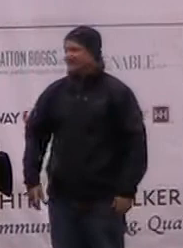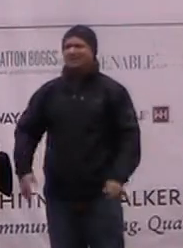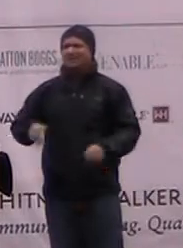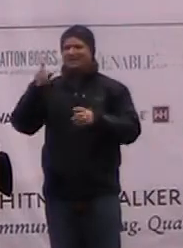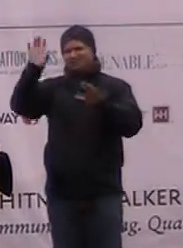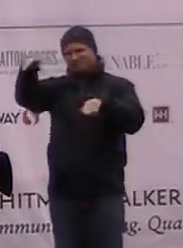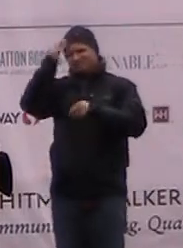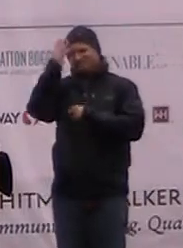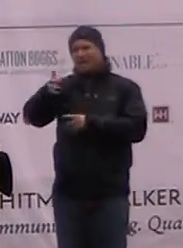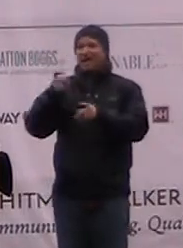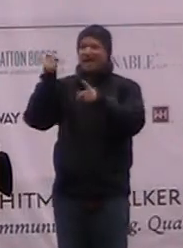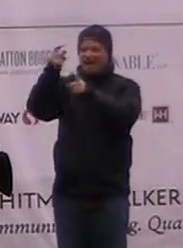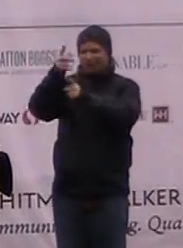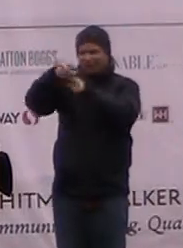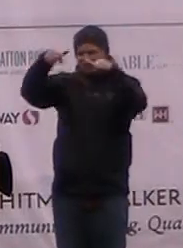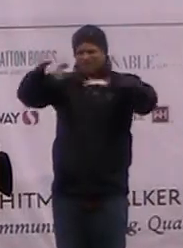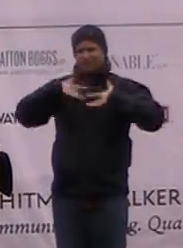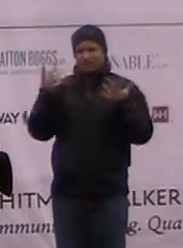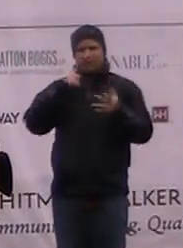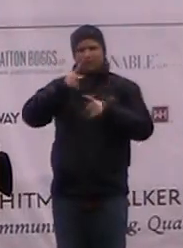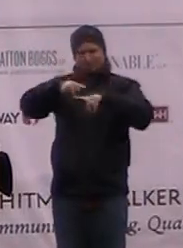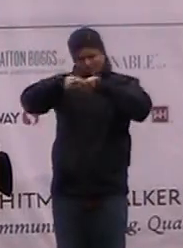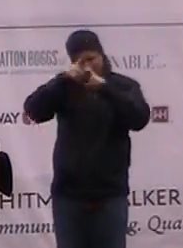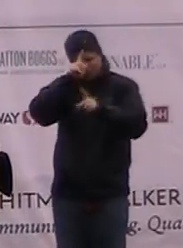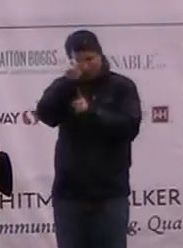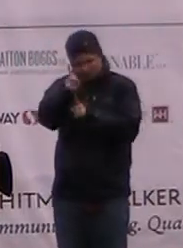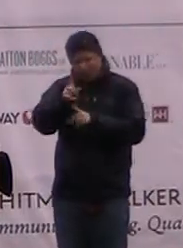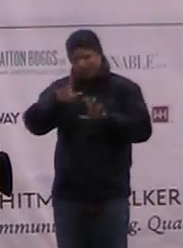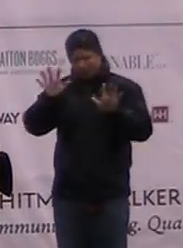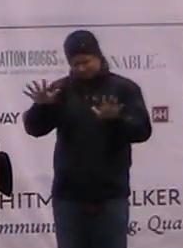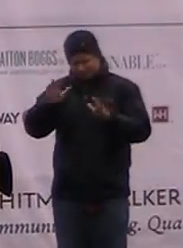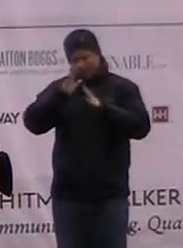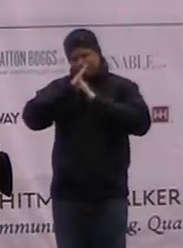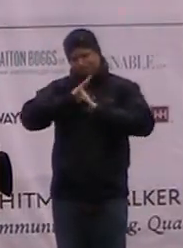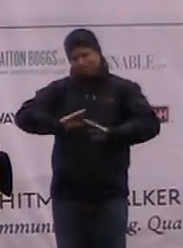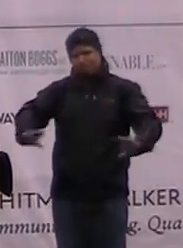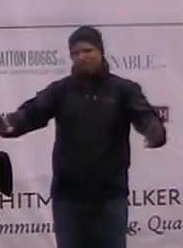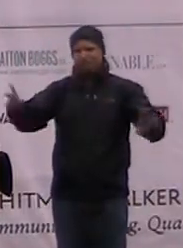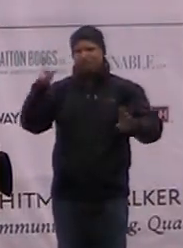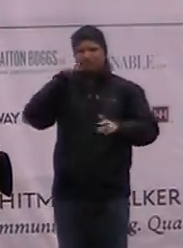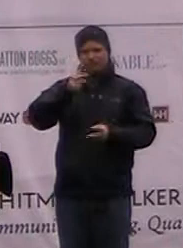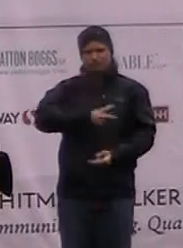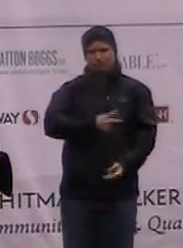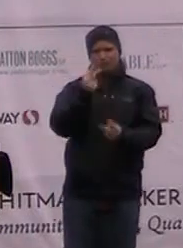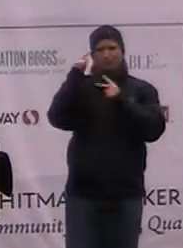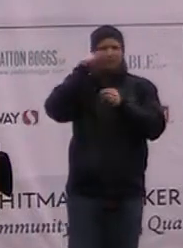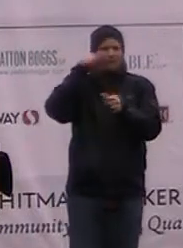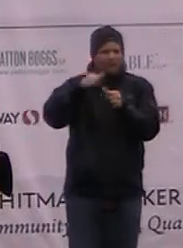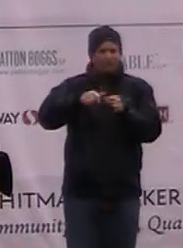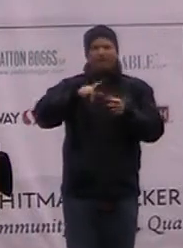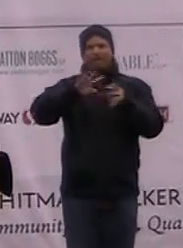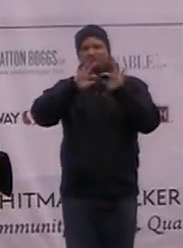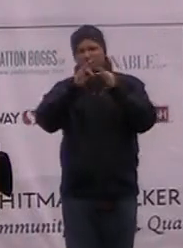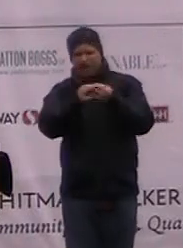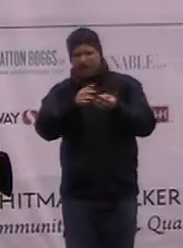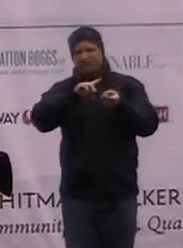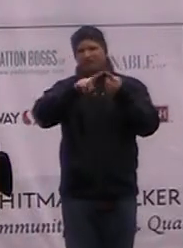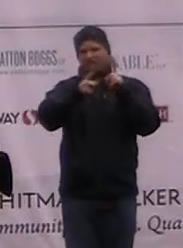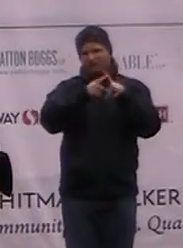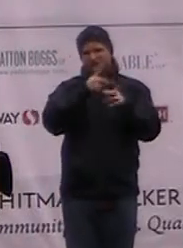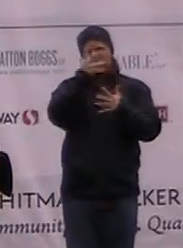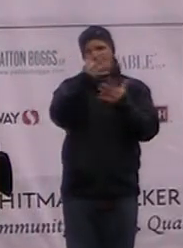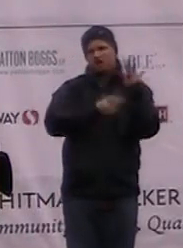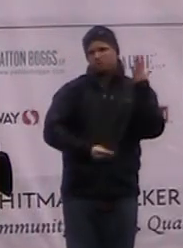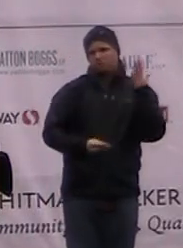Each year at this event, we pause for a moment of silence to remember friends and family who we have lost to